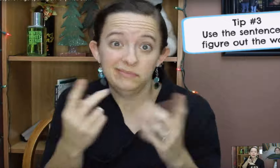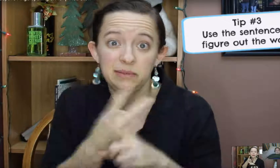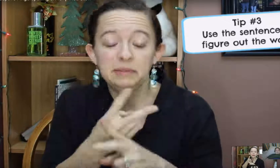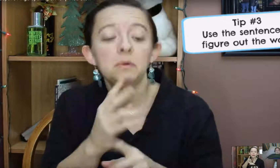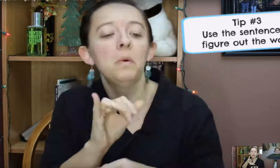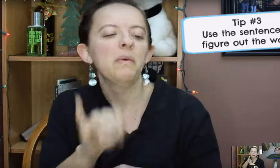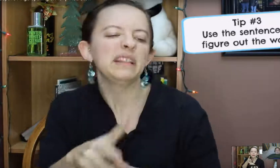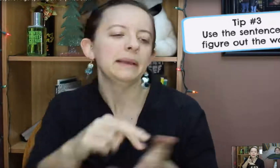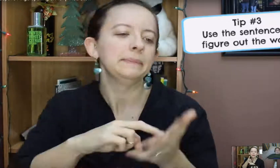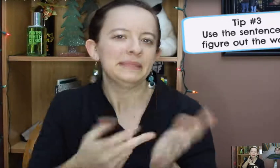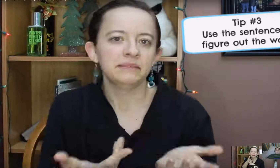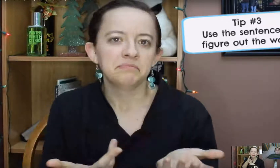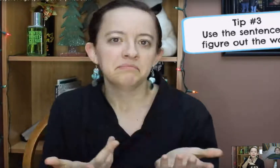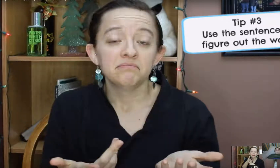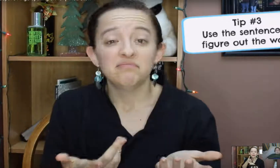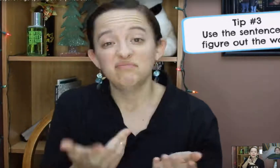Fingerspelling is hard, but it's still helpful.